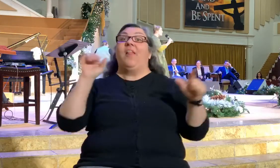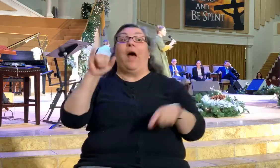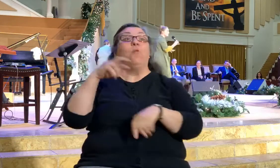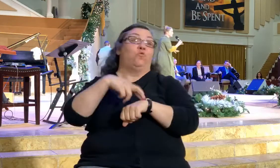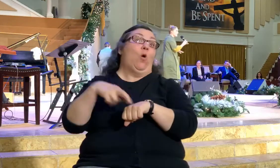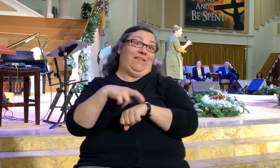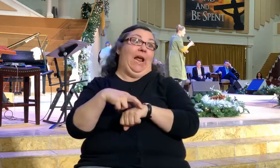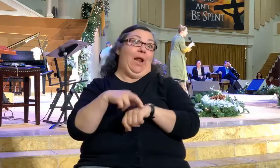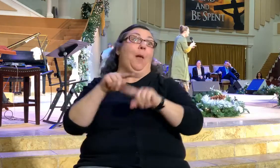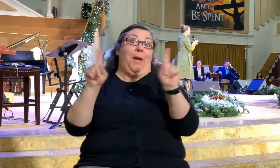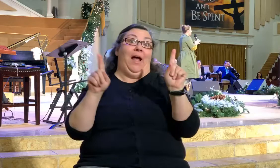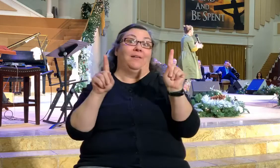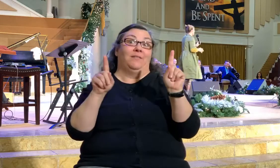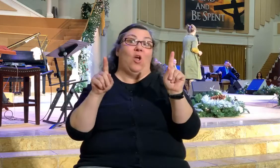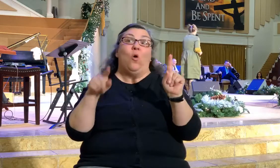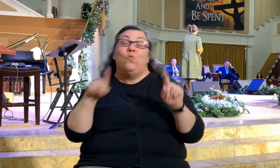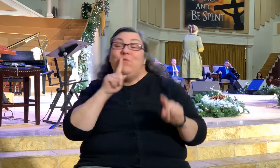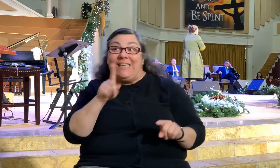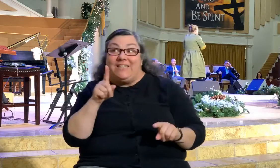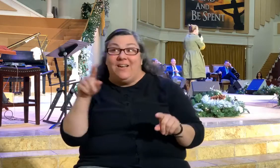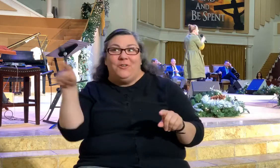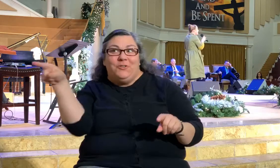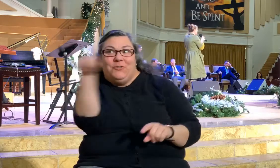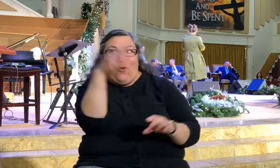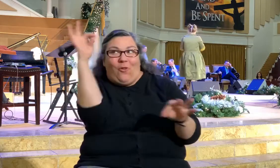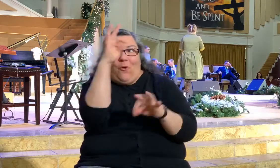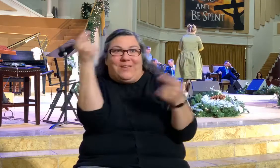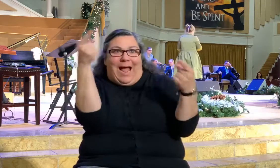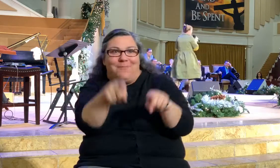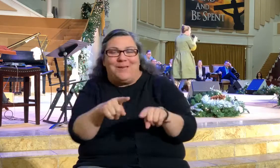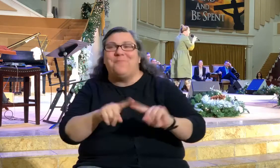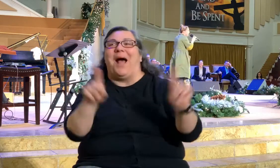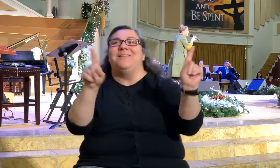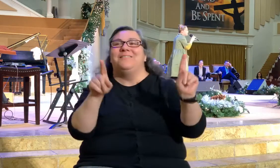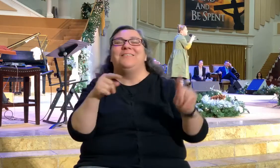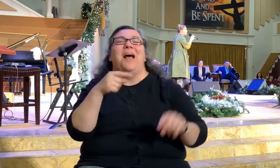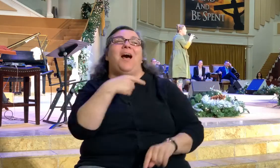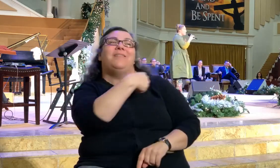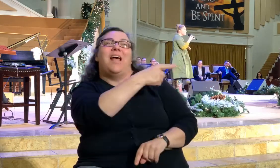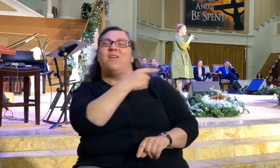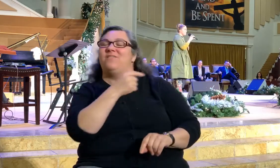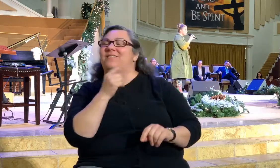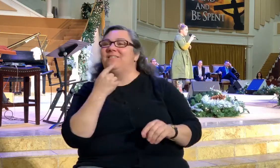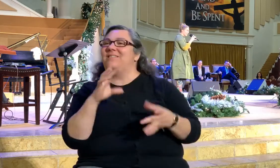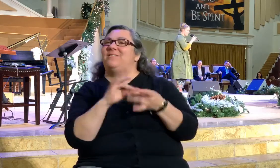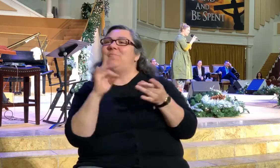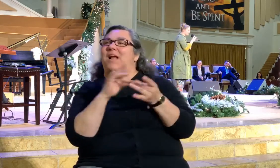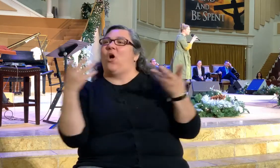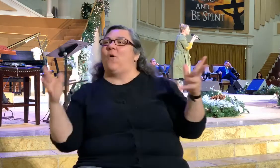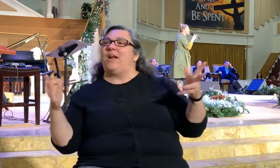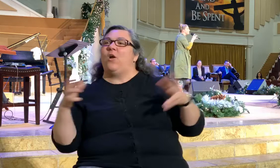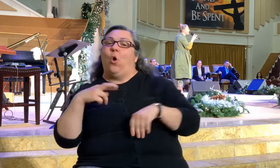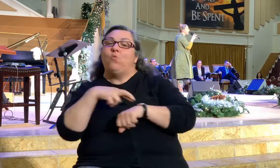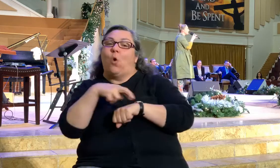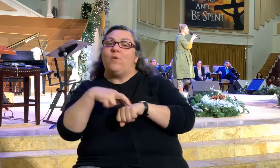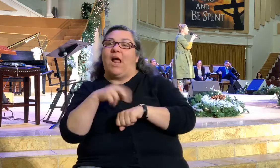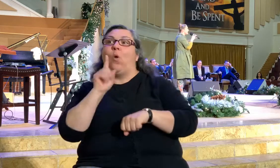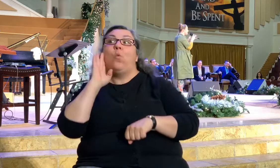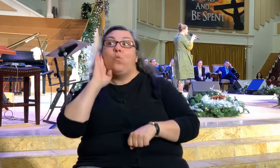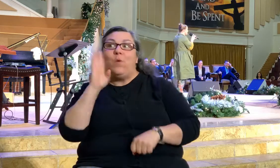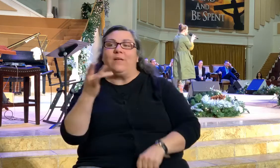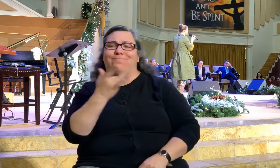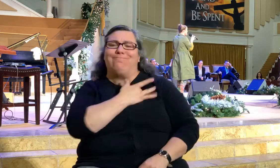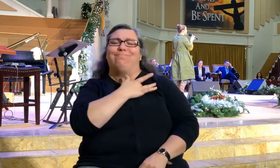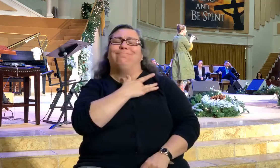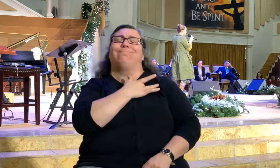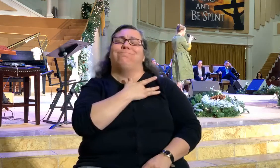You have no clue what's going on. But just like they've all said, Roatan gets your heart. And I